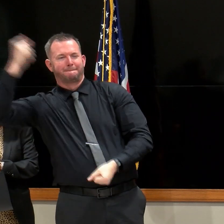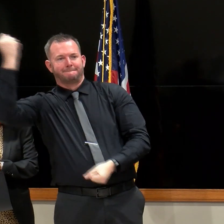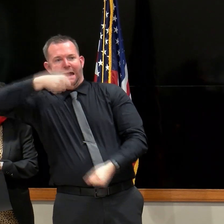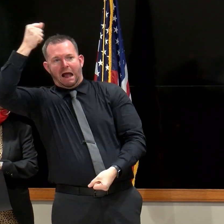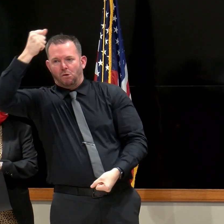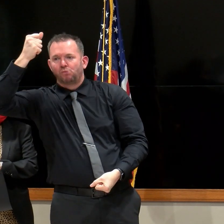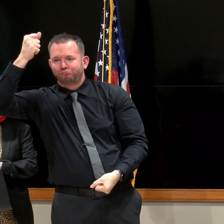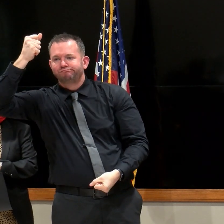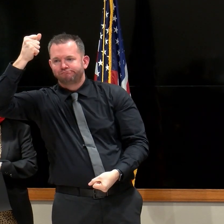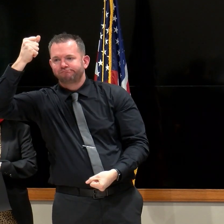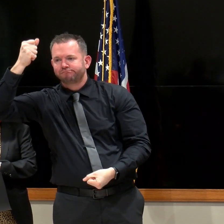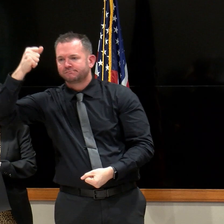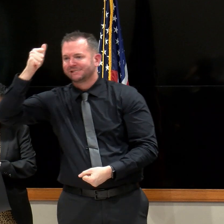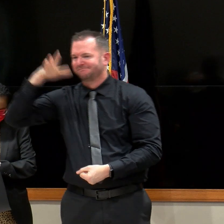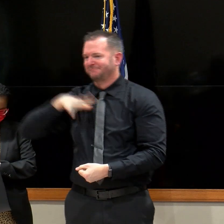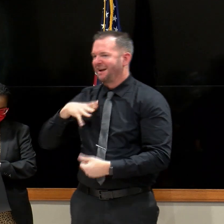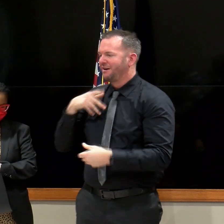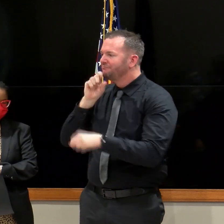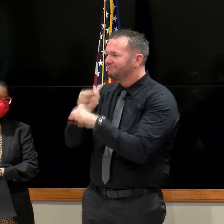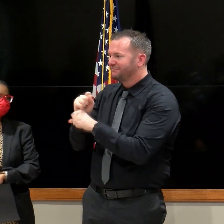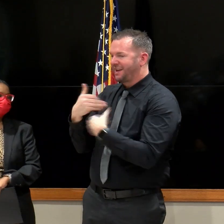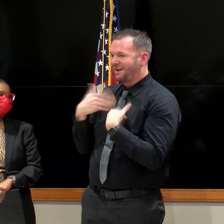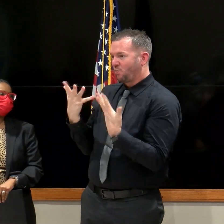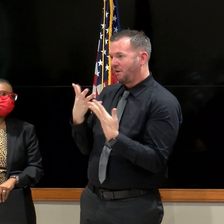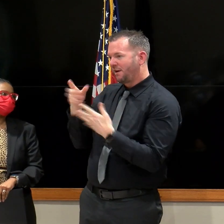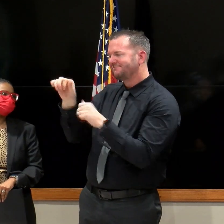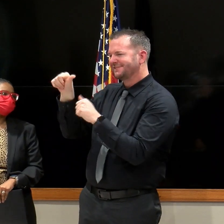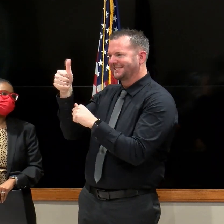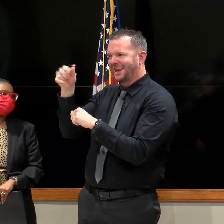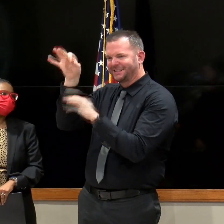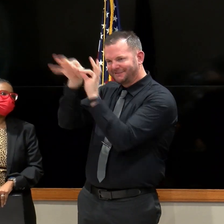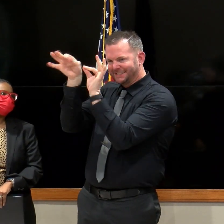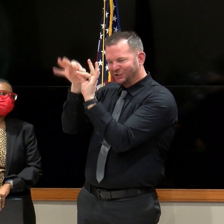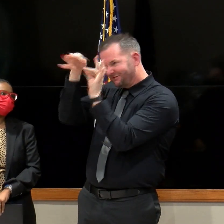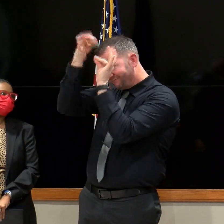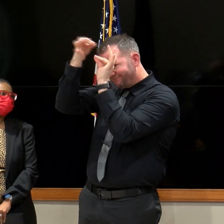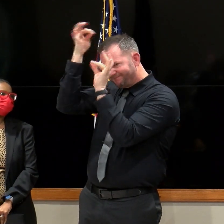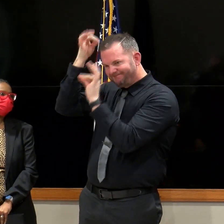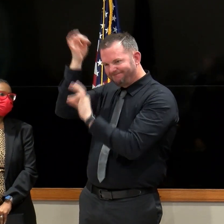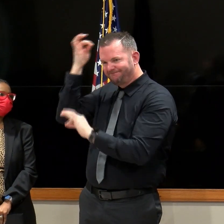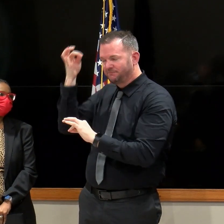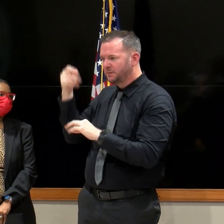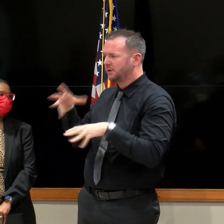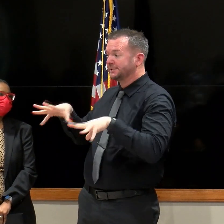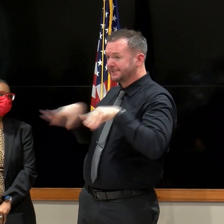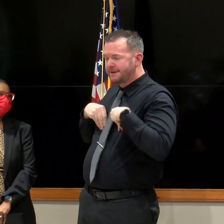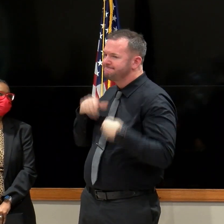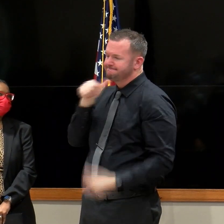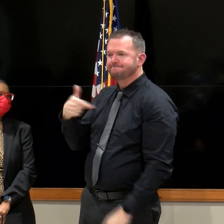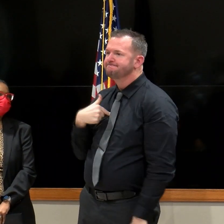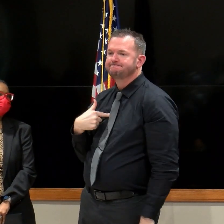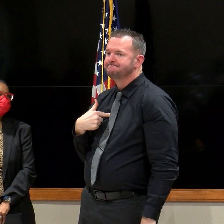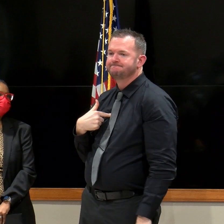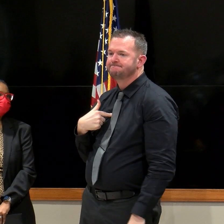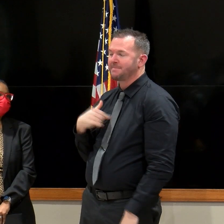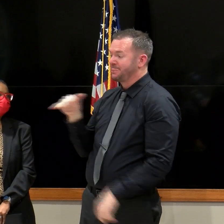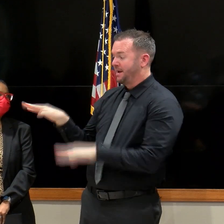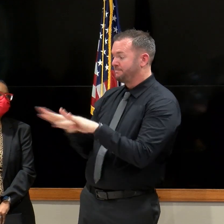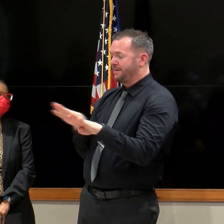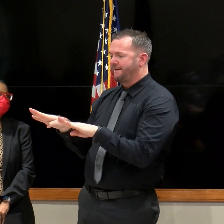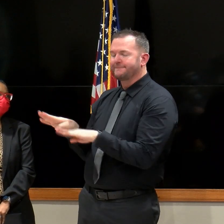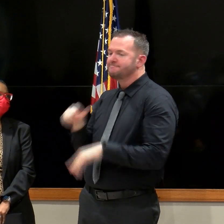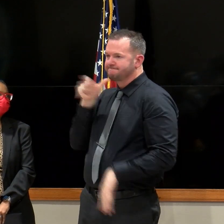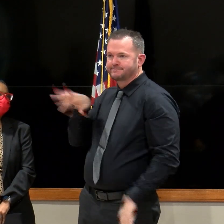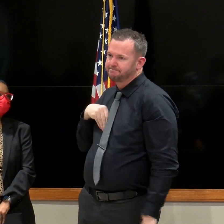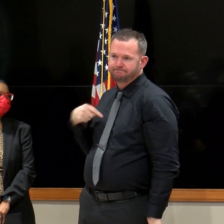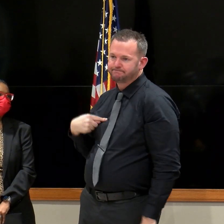10 stitches. Let me just say that is unacceptable, okay? That type of behavior is unacceptable.